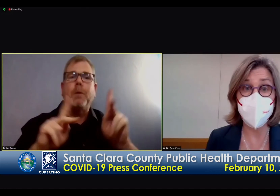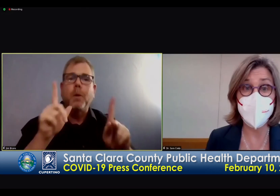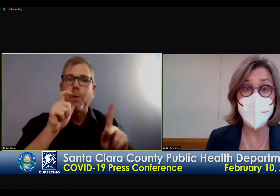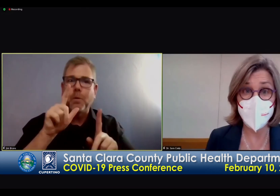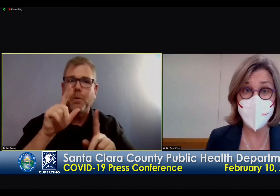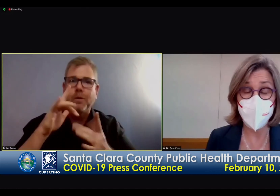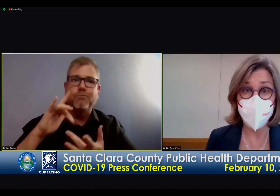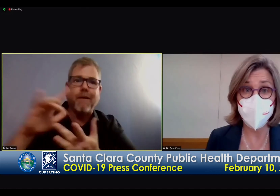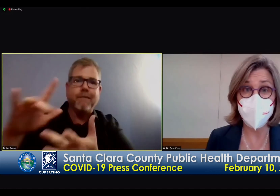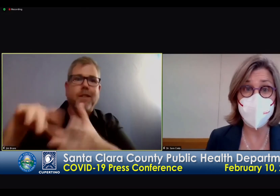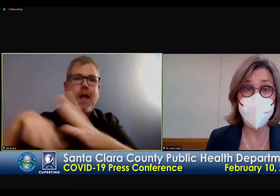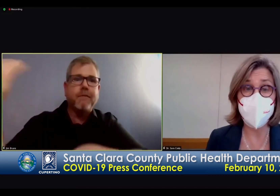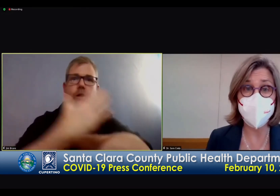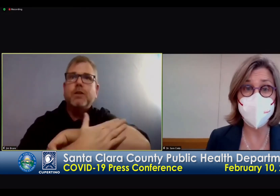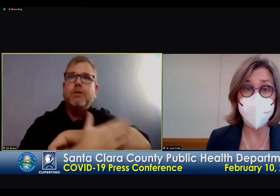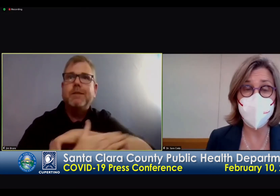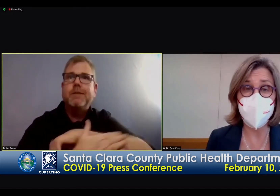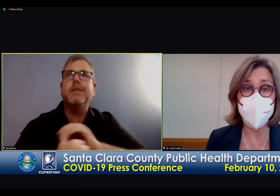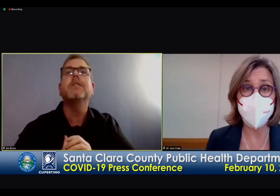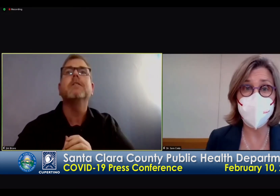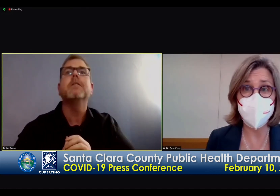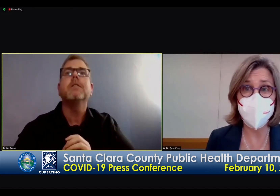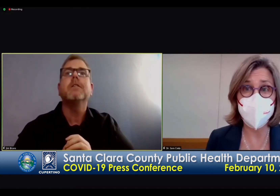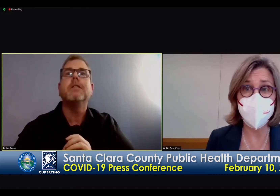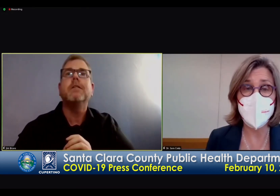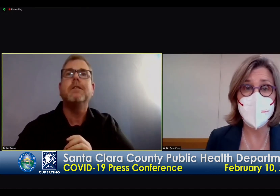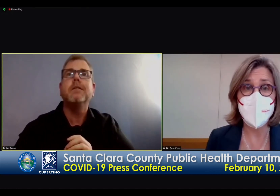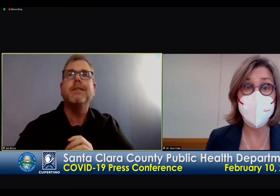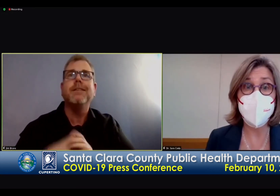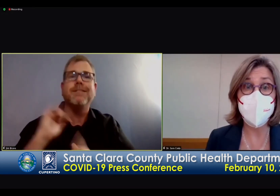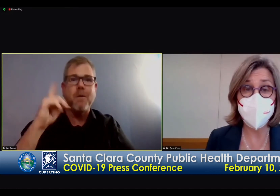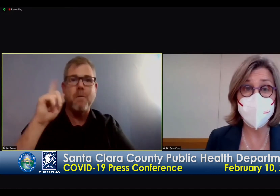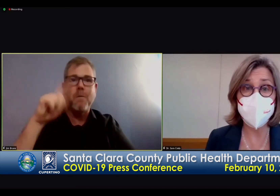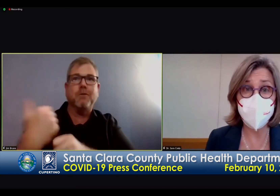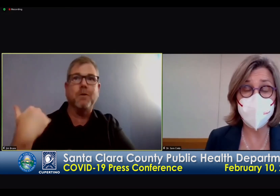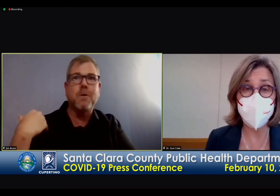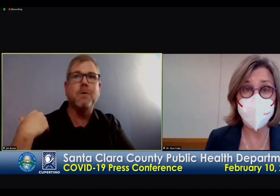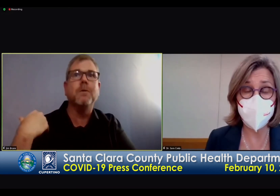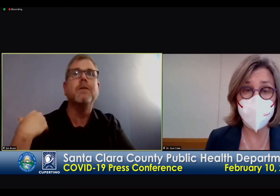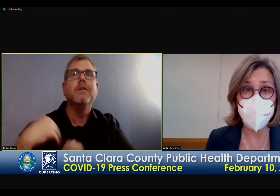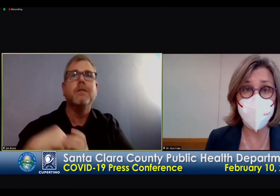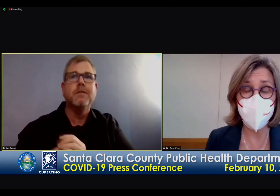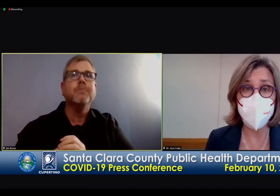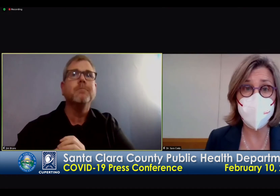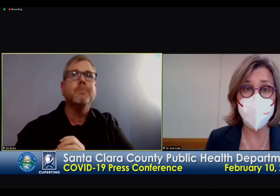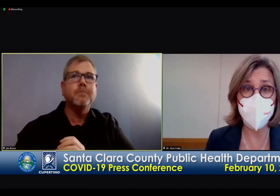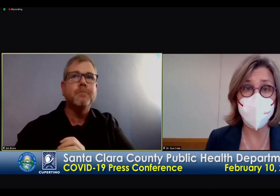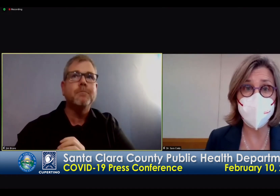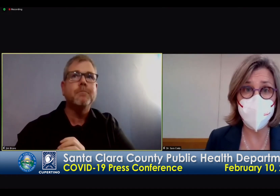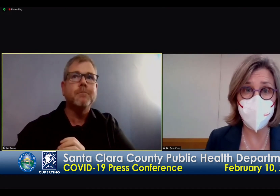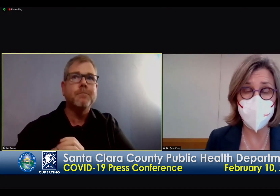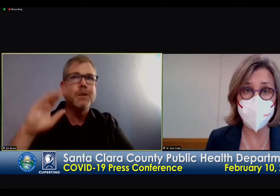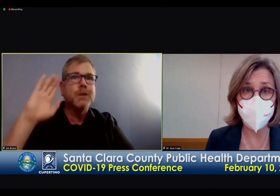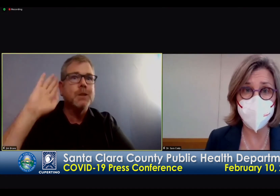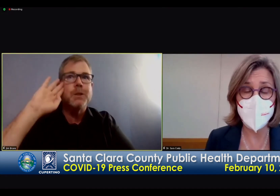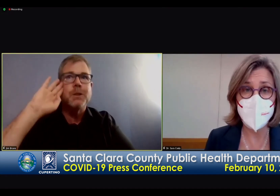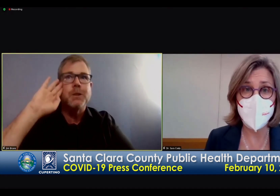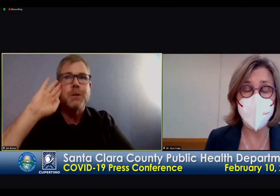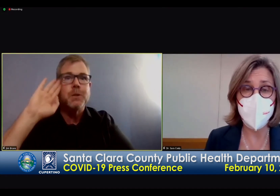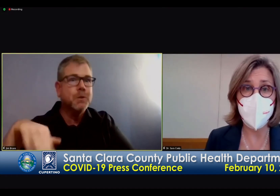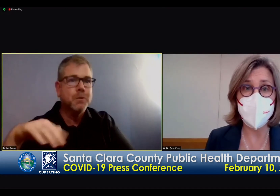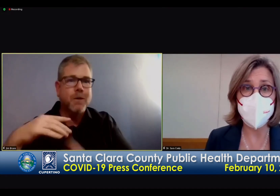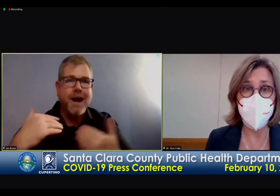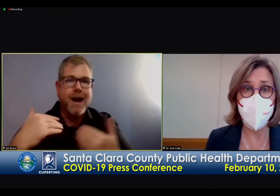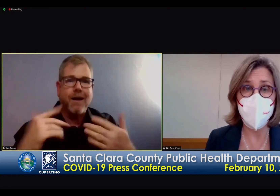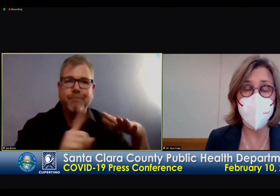that, there's got to be cases out there and we just can't see them. I think it is a similar story with genomic sequencing.